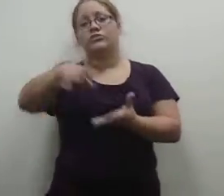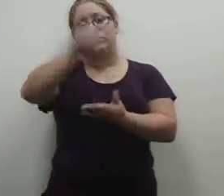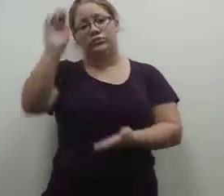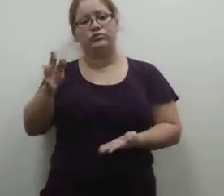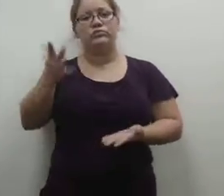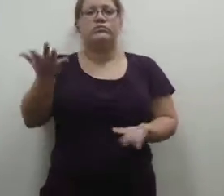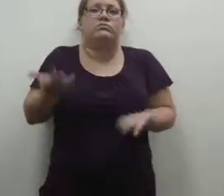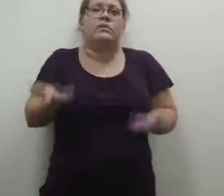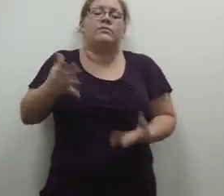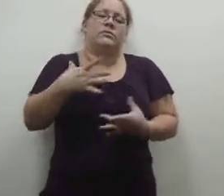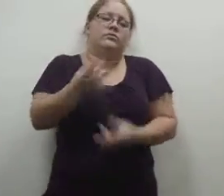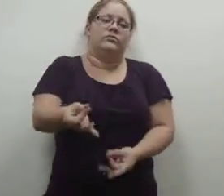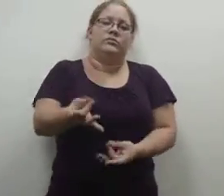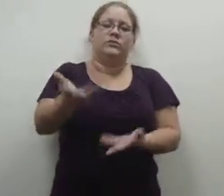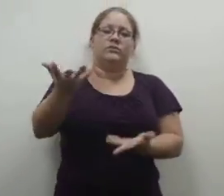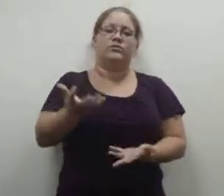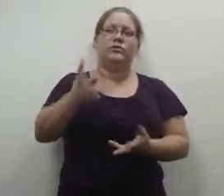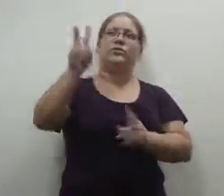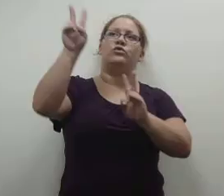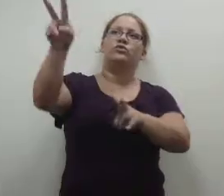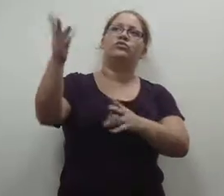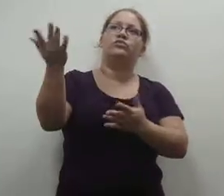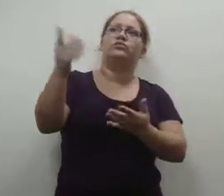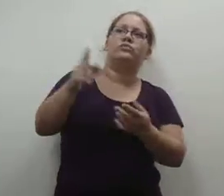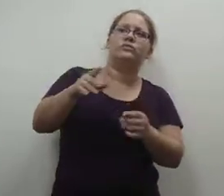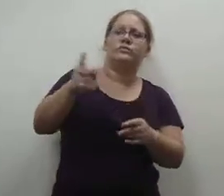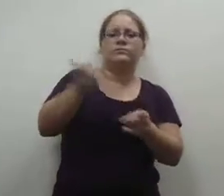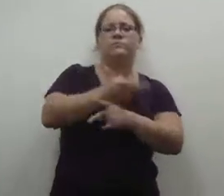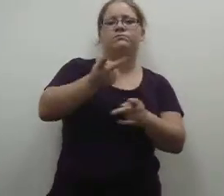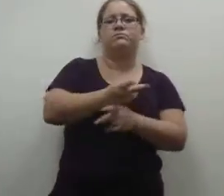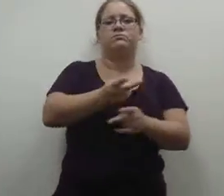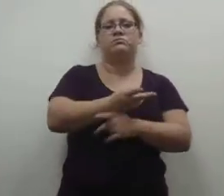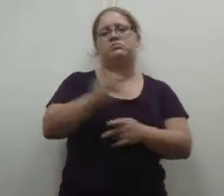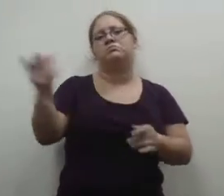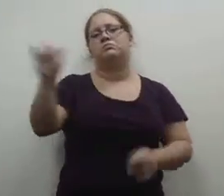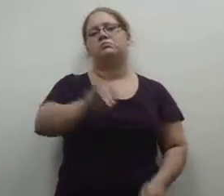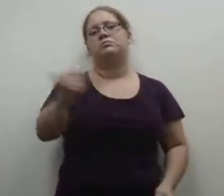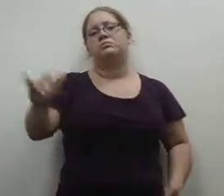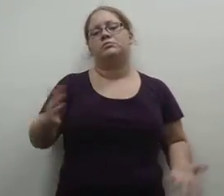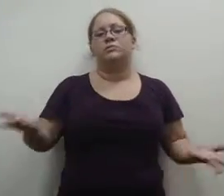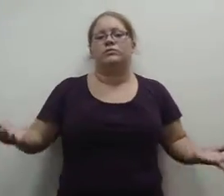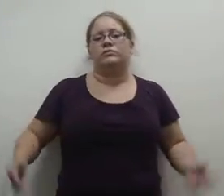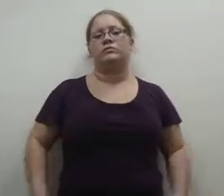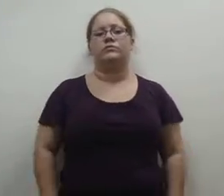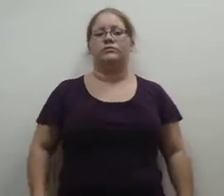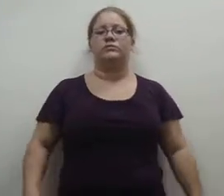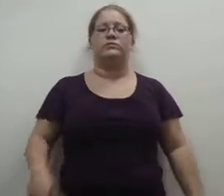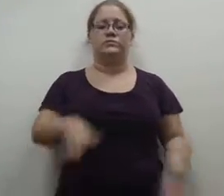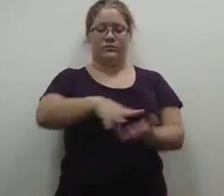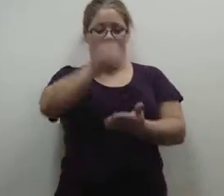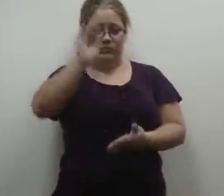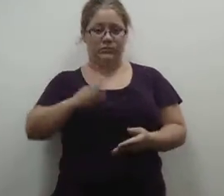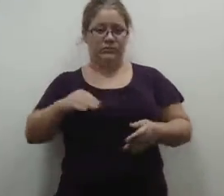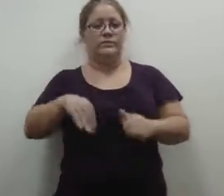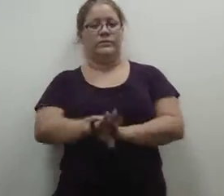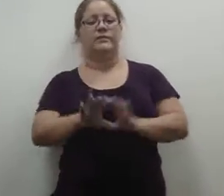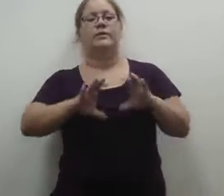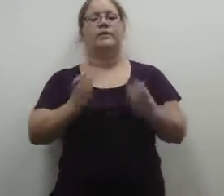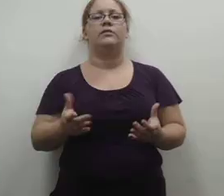want to work on that topic. So there's a little information sharing in the beginning. So students come in, they write the name of the article,